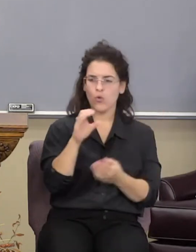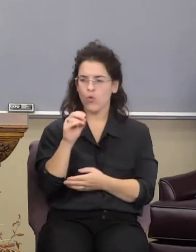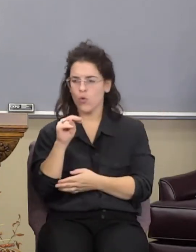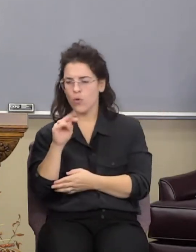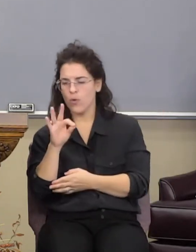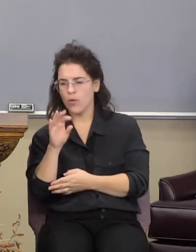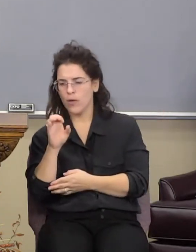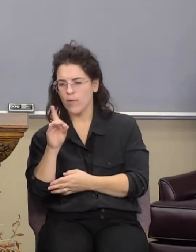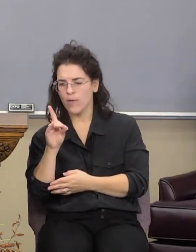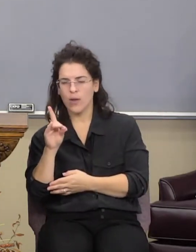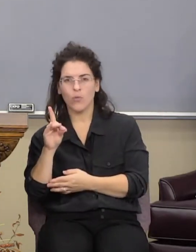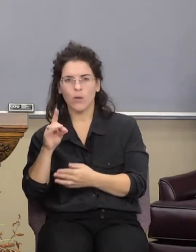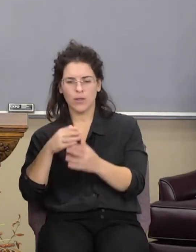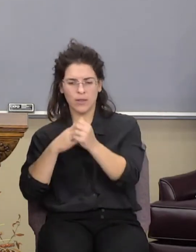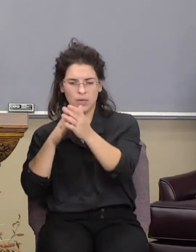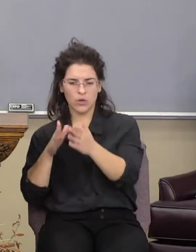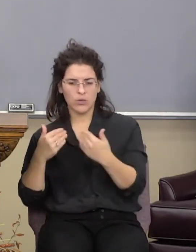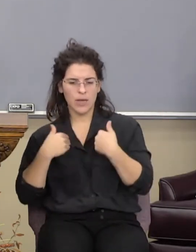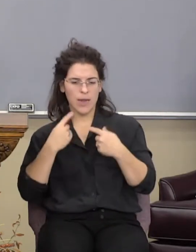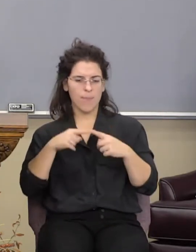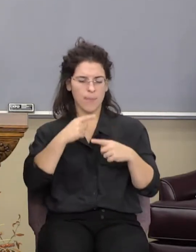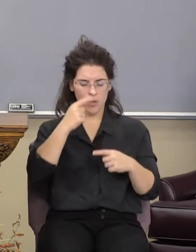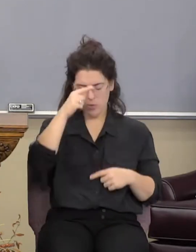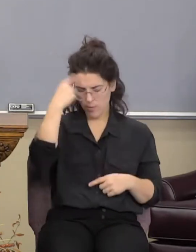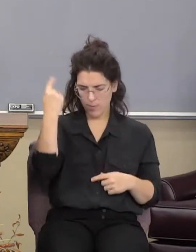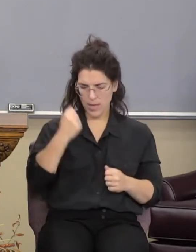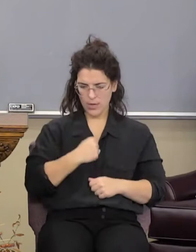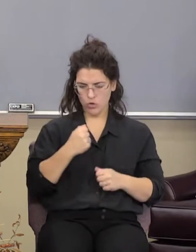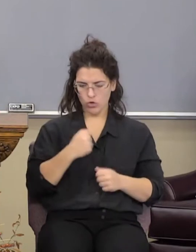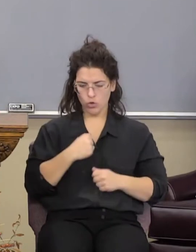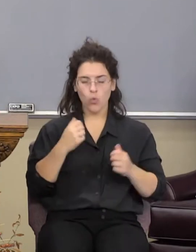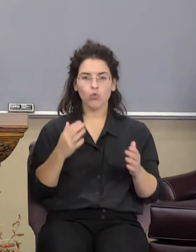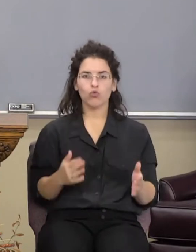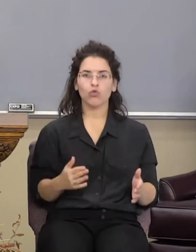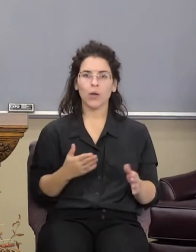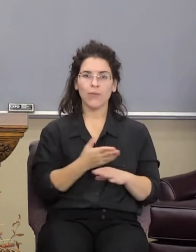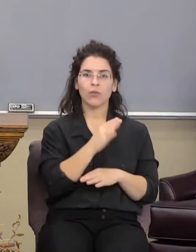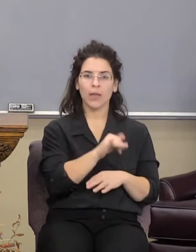leaders had about the black soldier. After that battle,